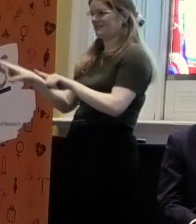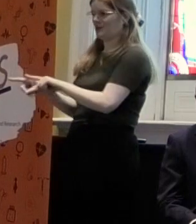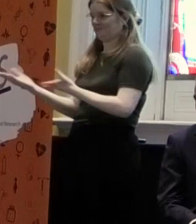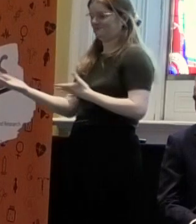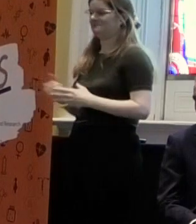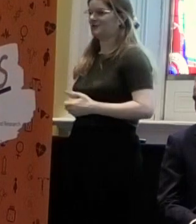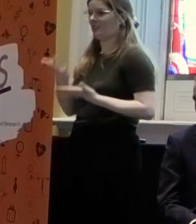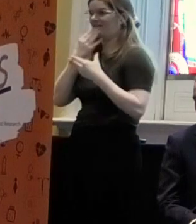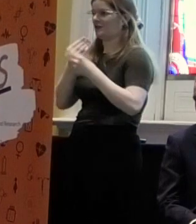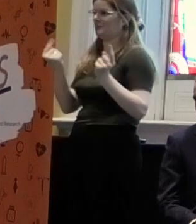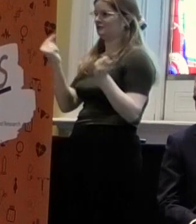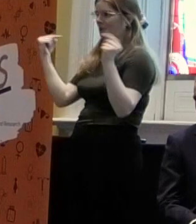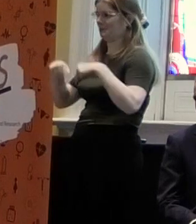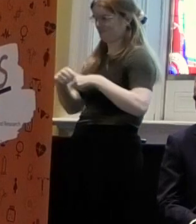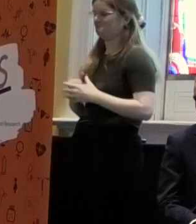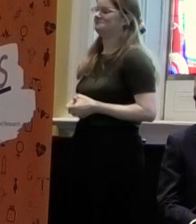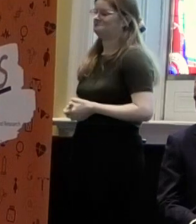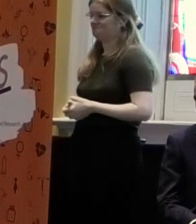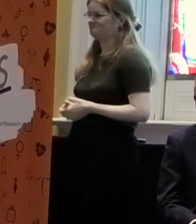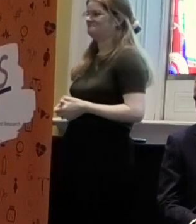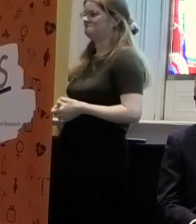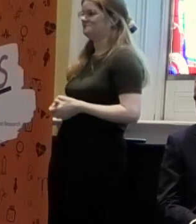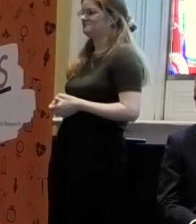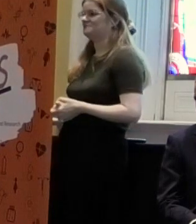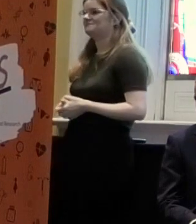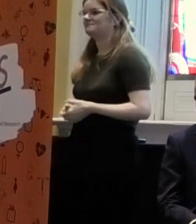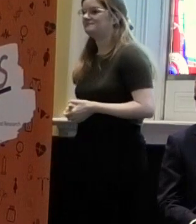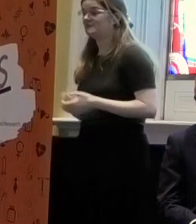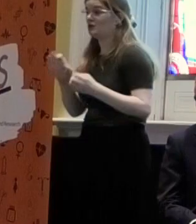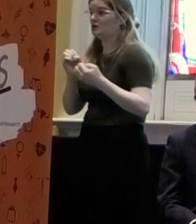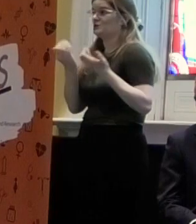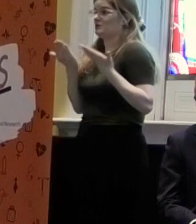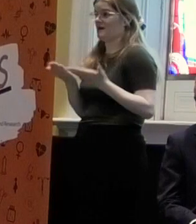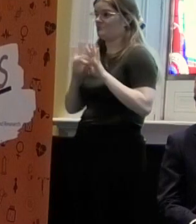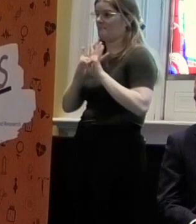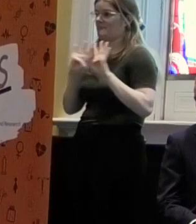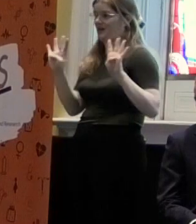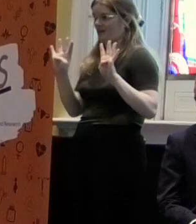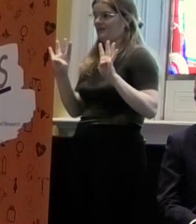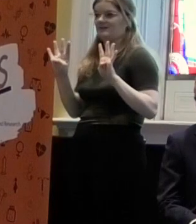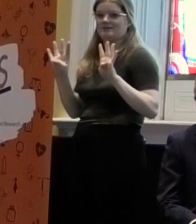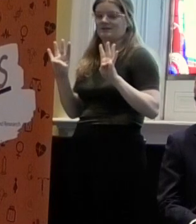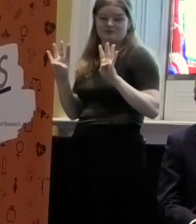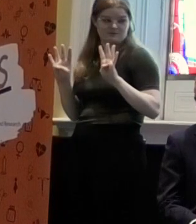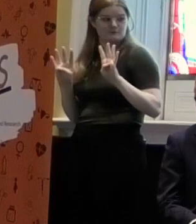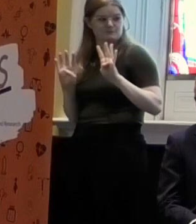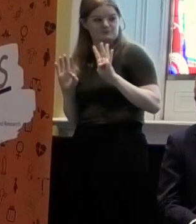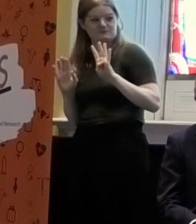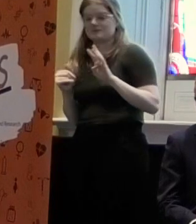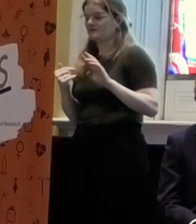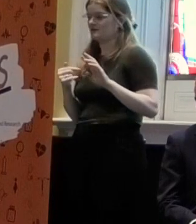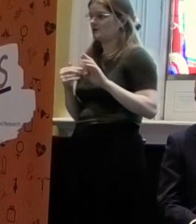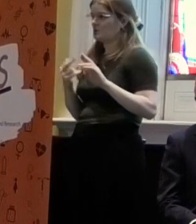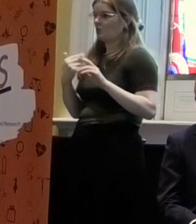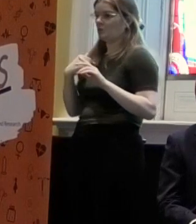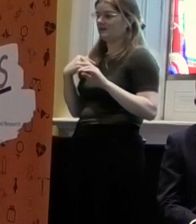well. So thank you so much for being here. I'm going to introduce our panel now in no particular order, because we